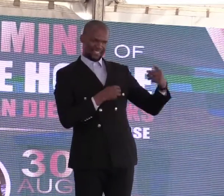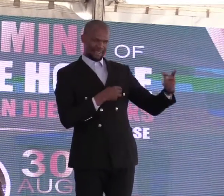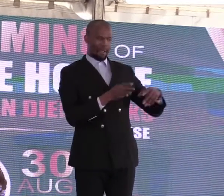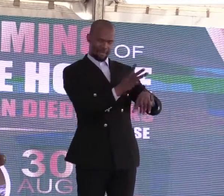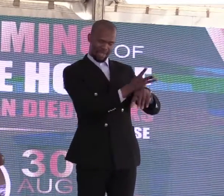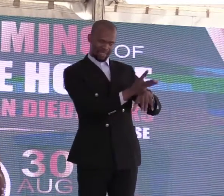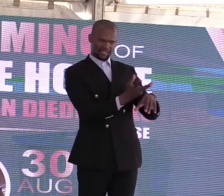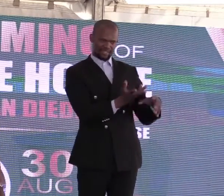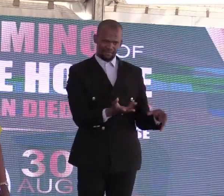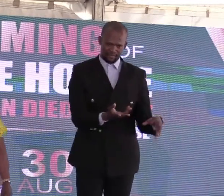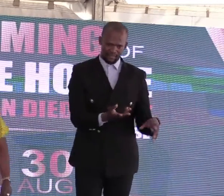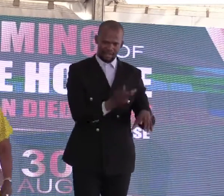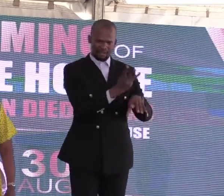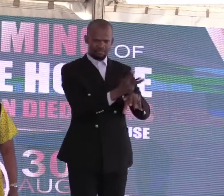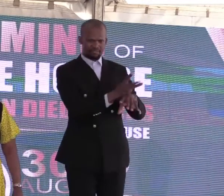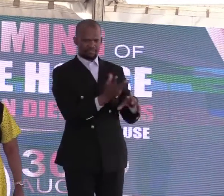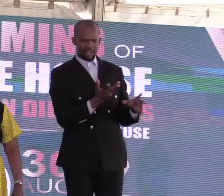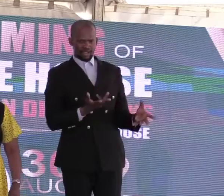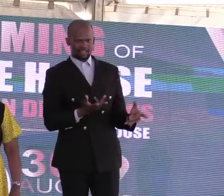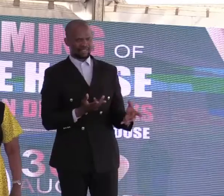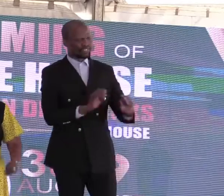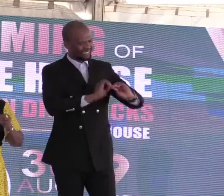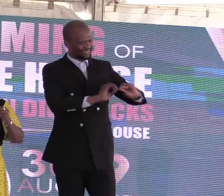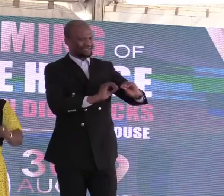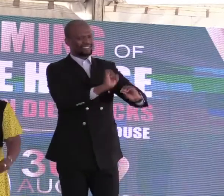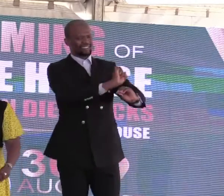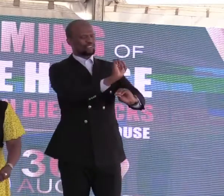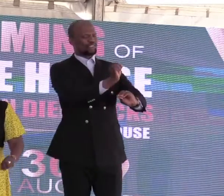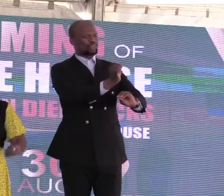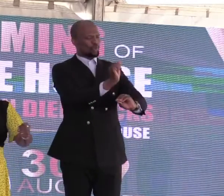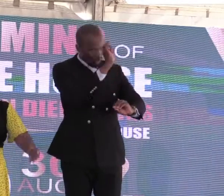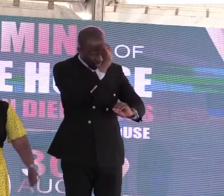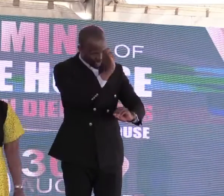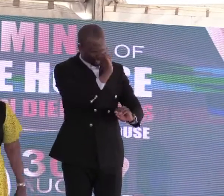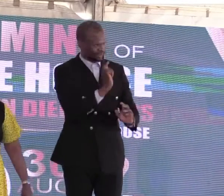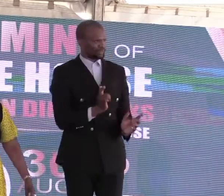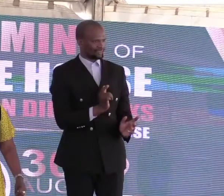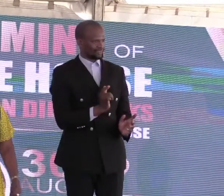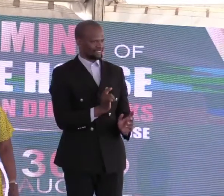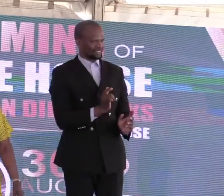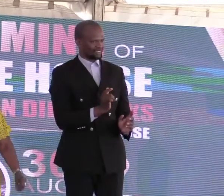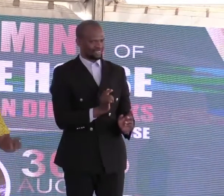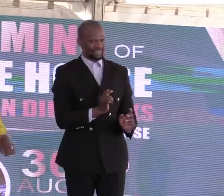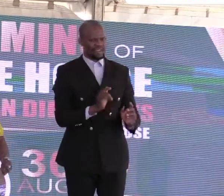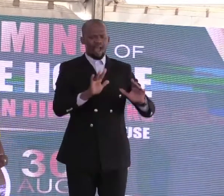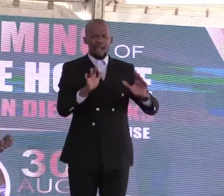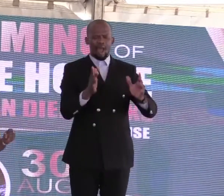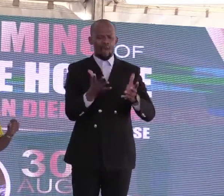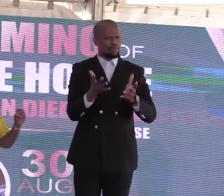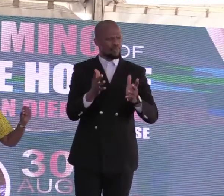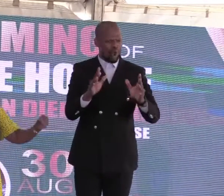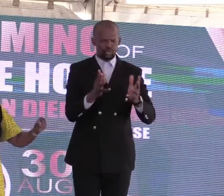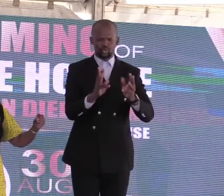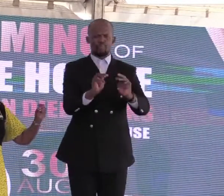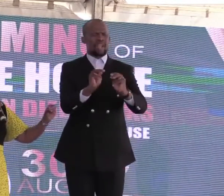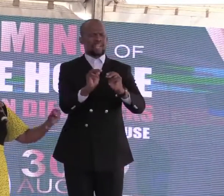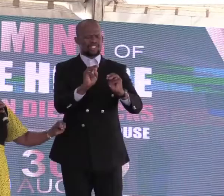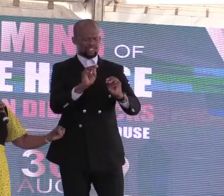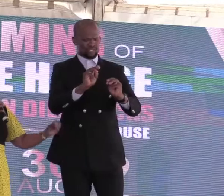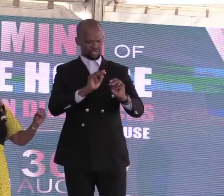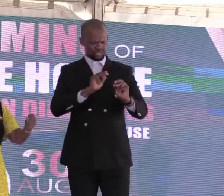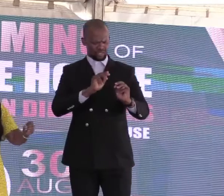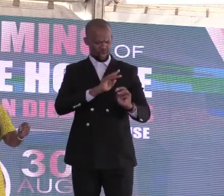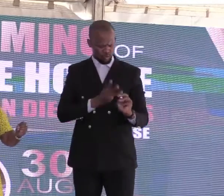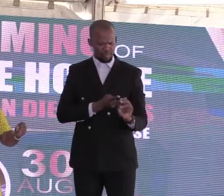Mothers, teach your sons how to treat a woman. It's because they don't know how